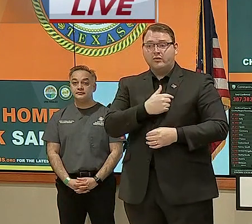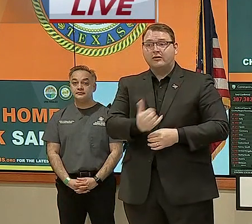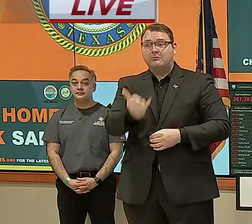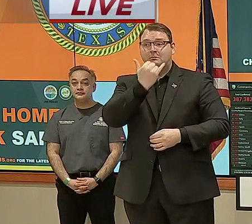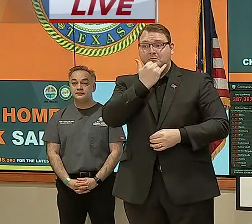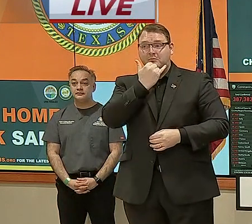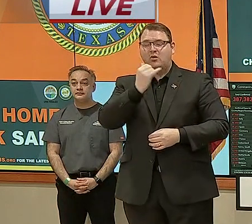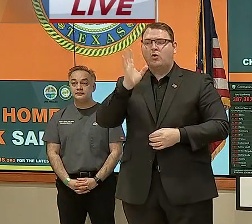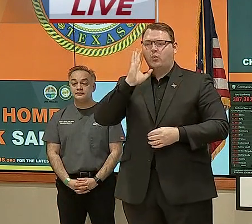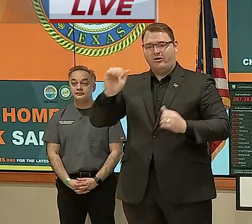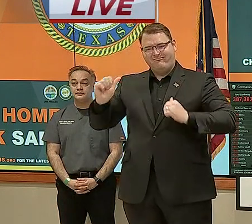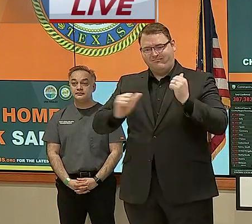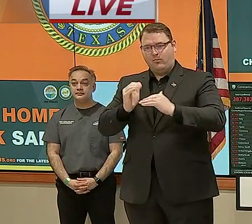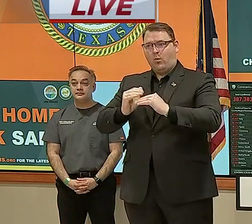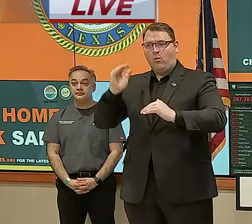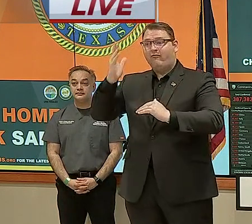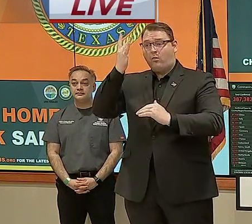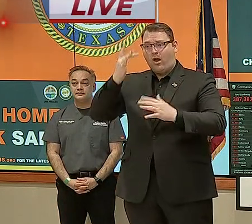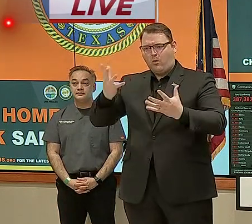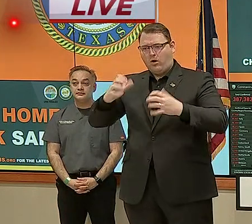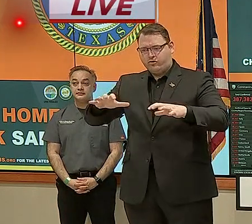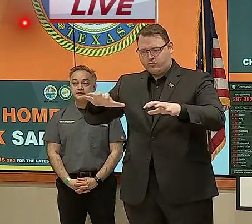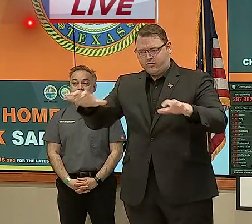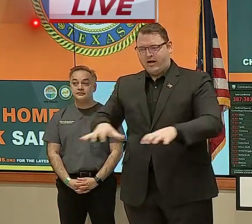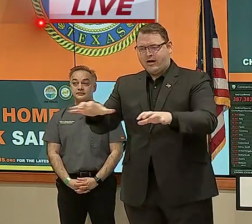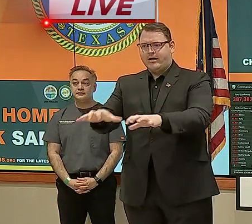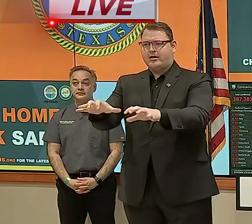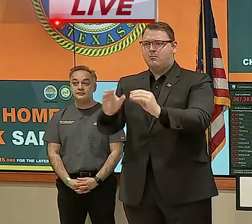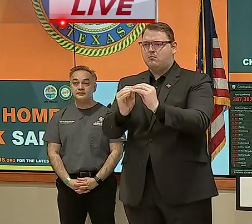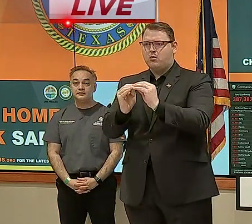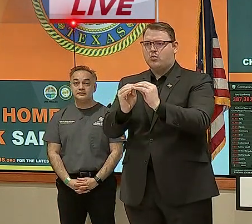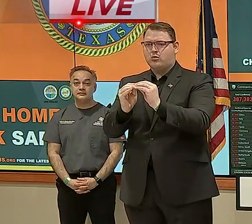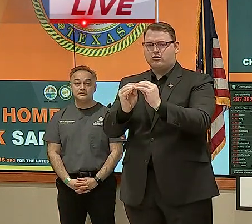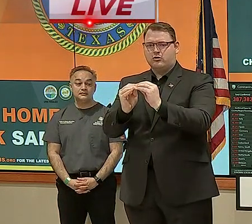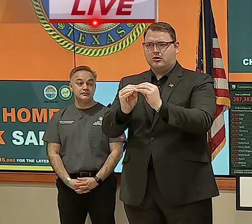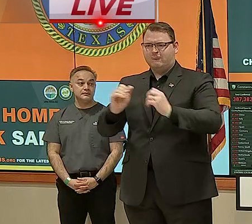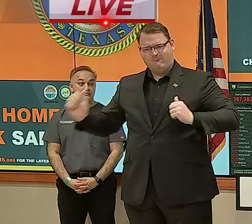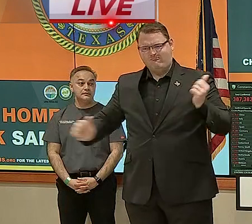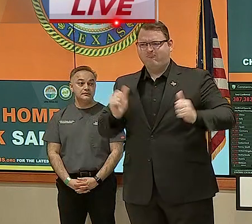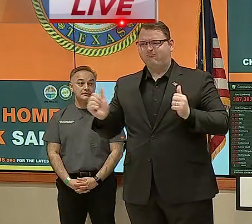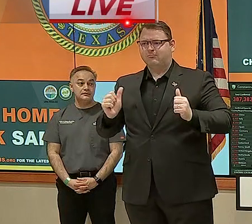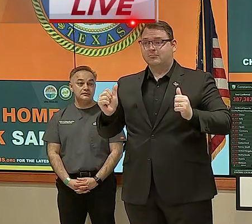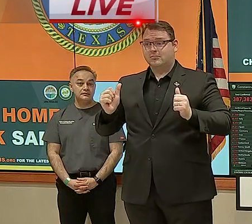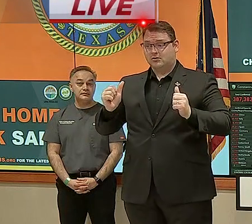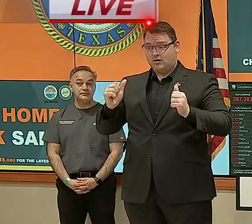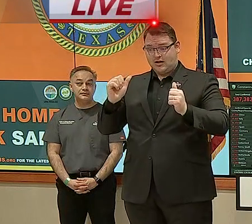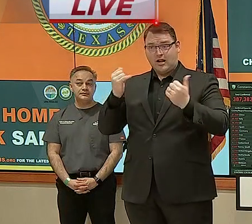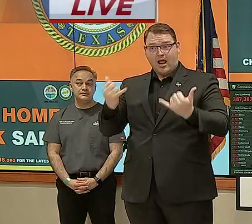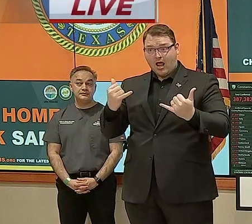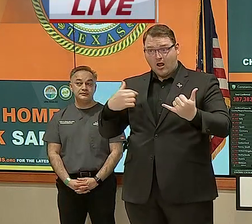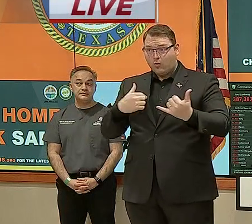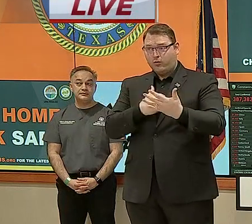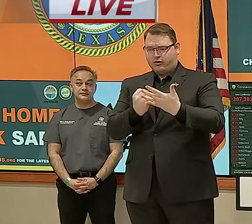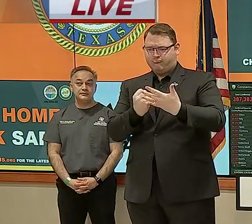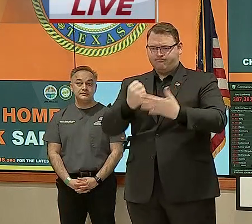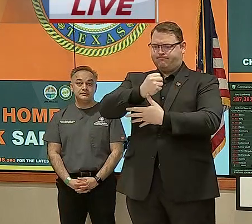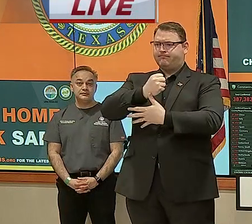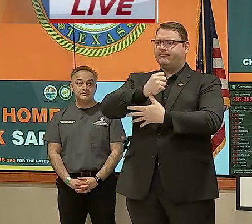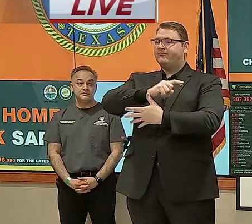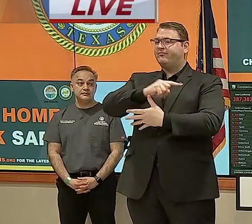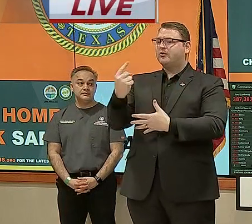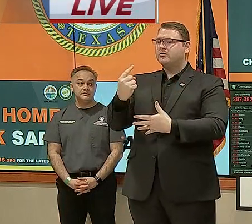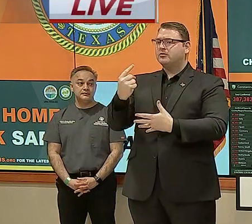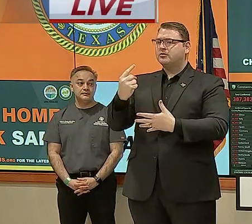that spirit, we are taking steps to prioritize human life. And so I'm issuing